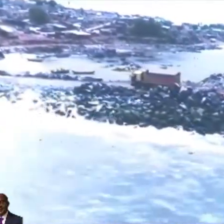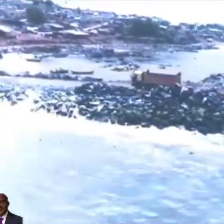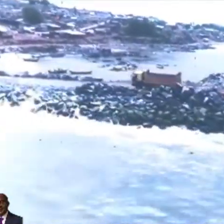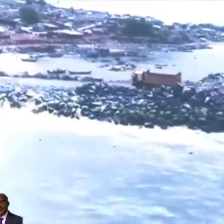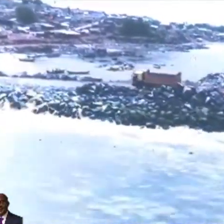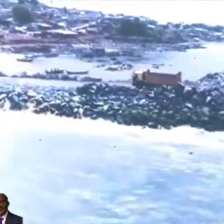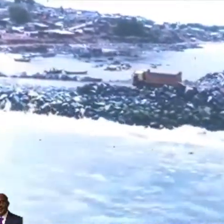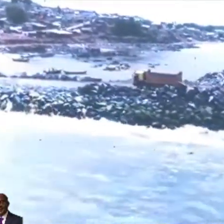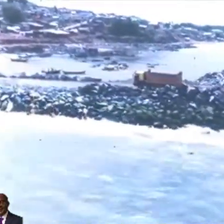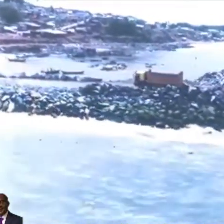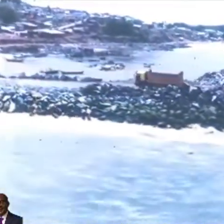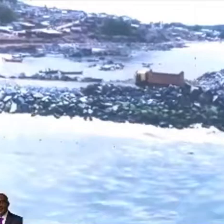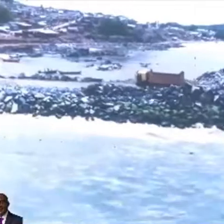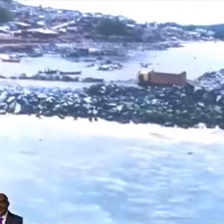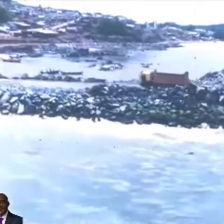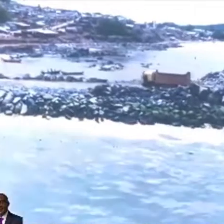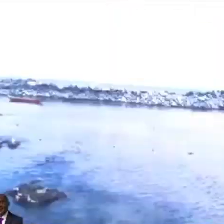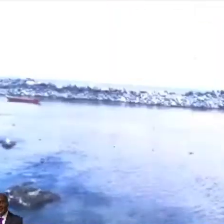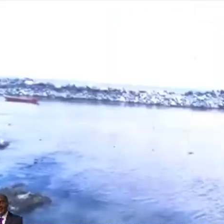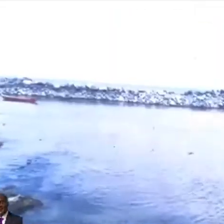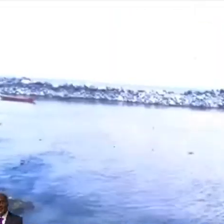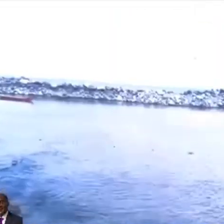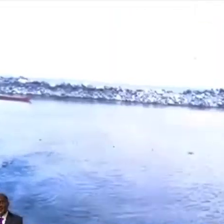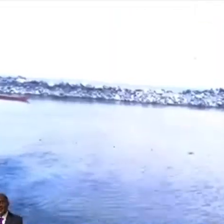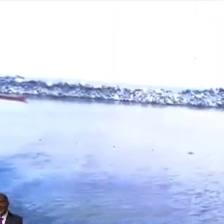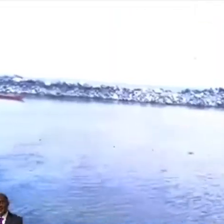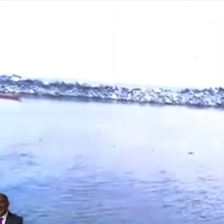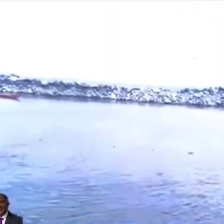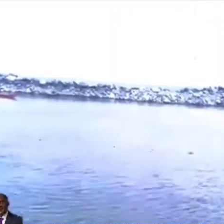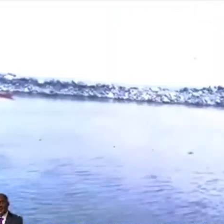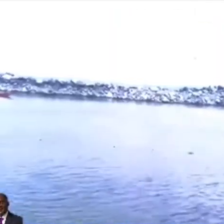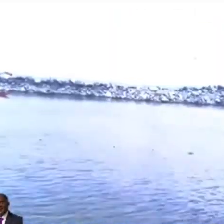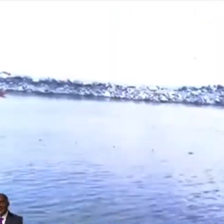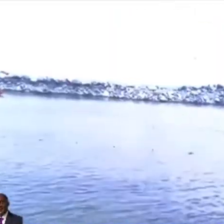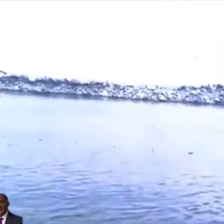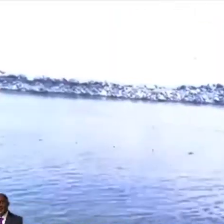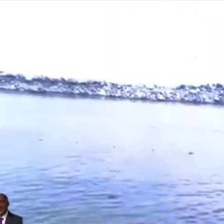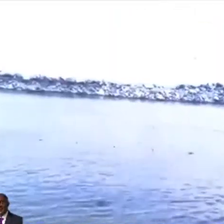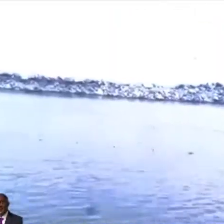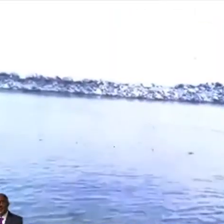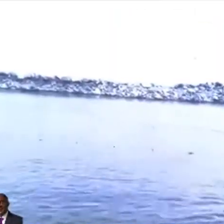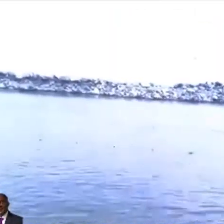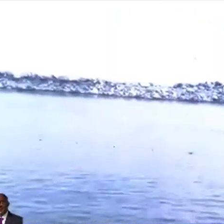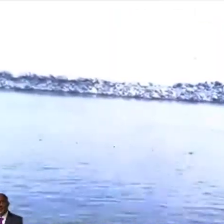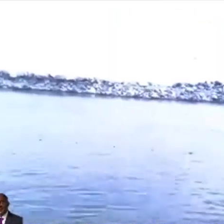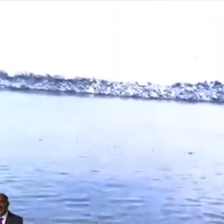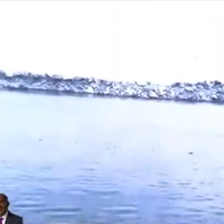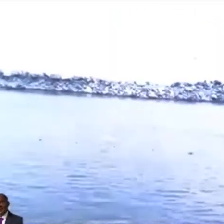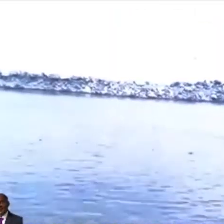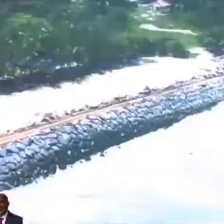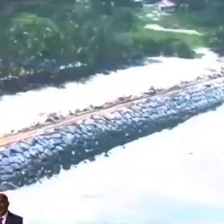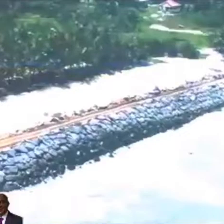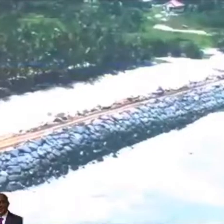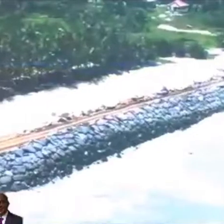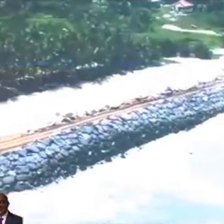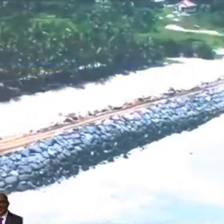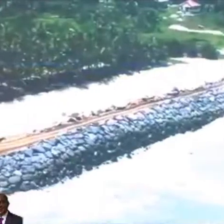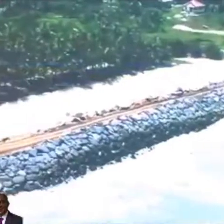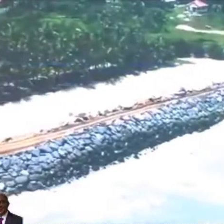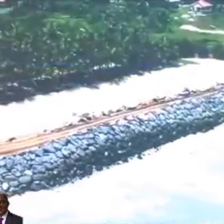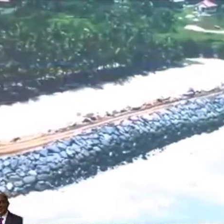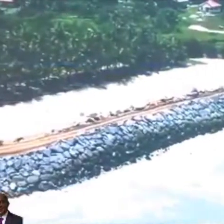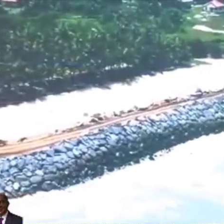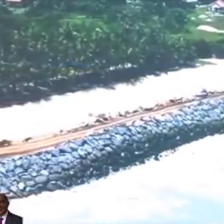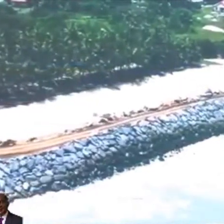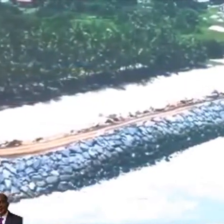A reinforced stone wall built to keep the sea from running beyond the shores, to disrupt the livelihoods and destroy